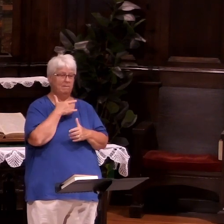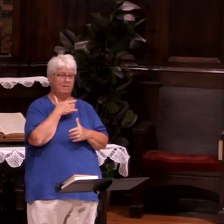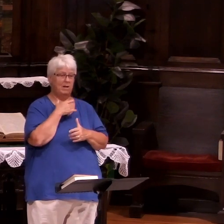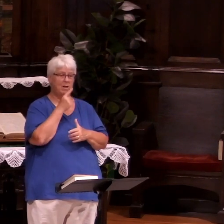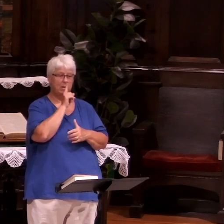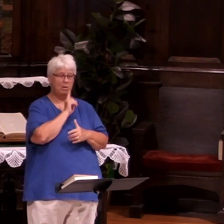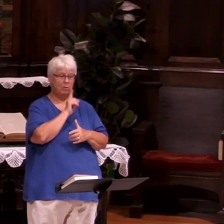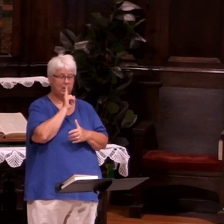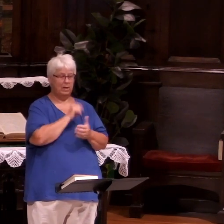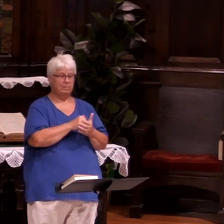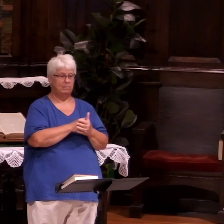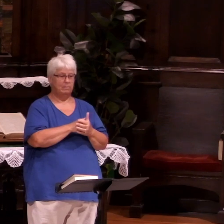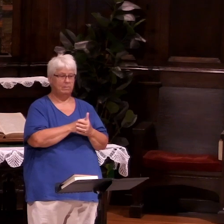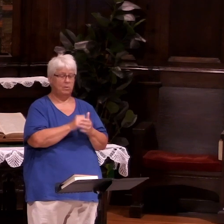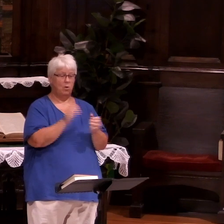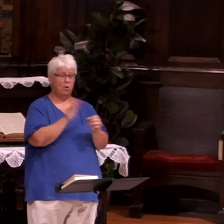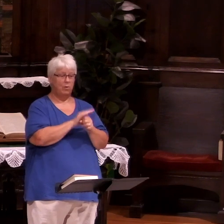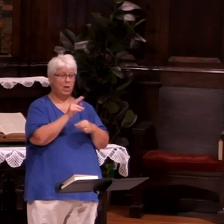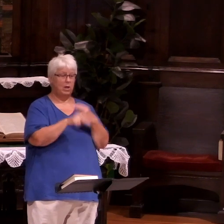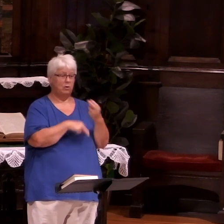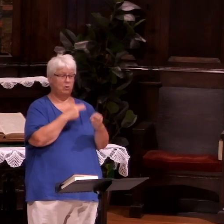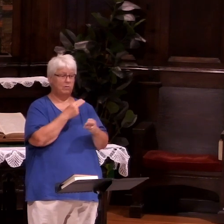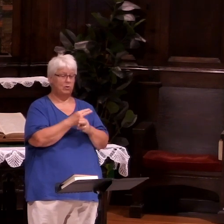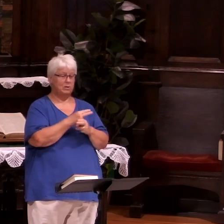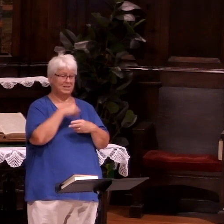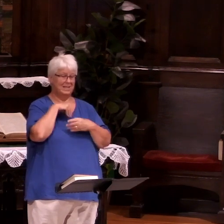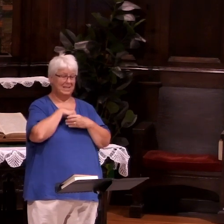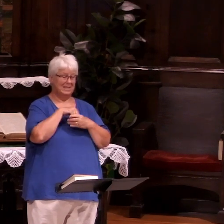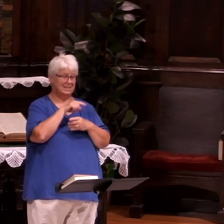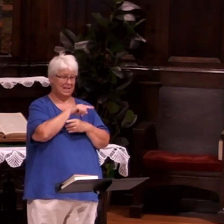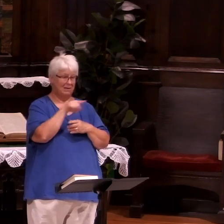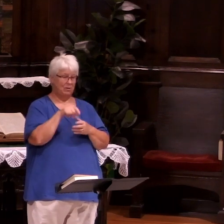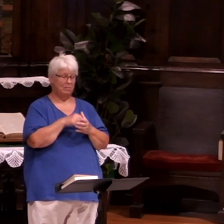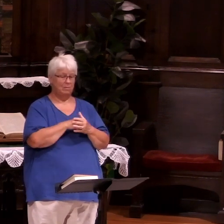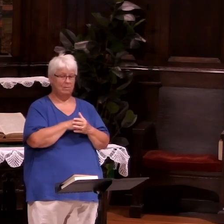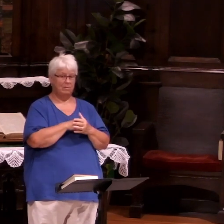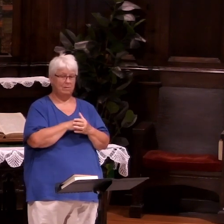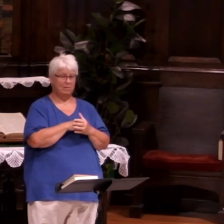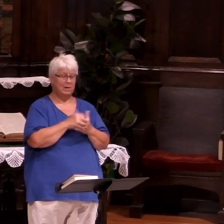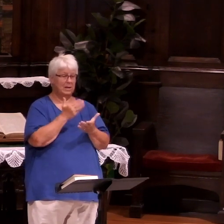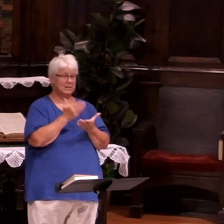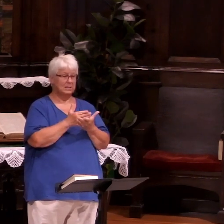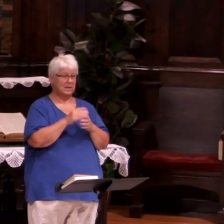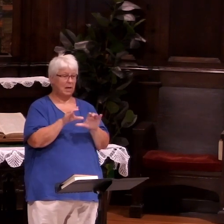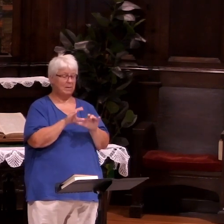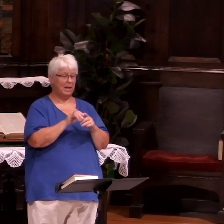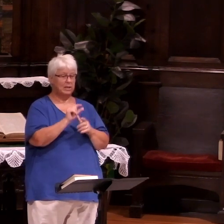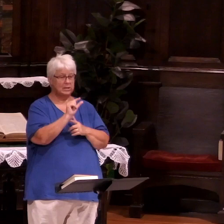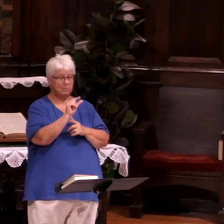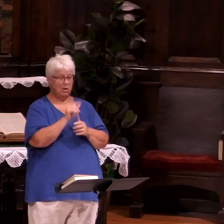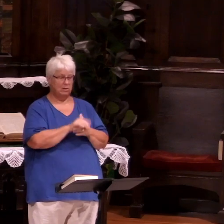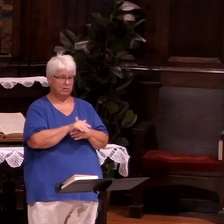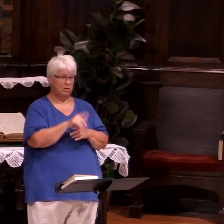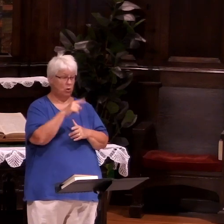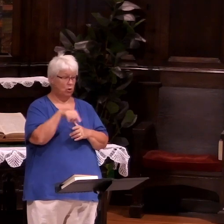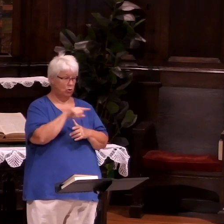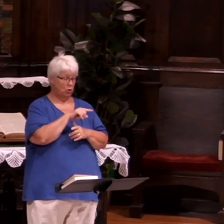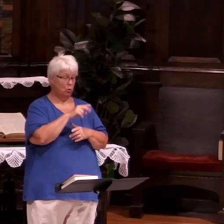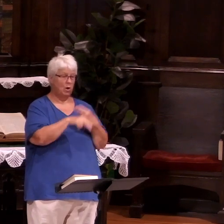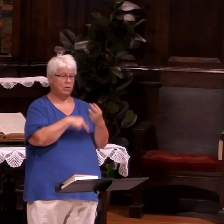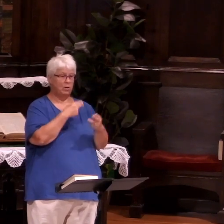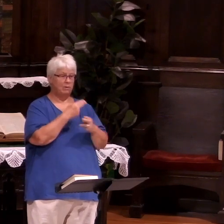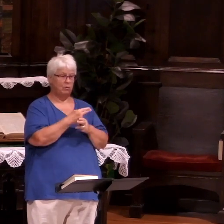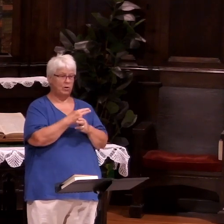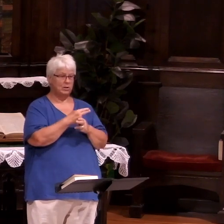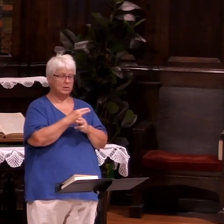lonely. The entire universe is inside of you. Stop acting small. You are the